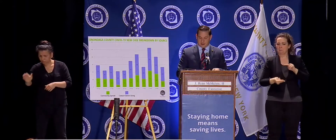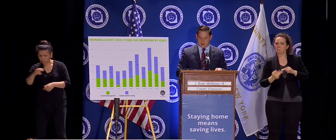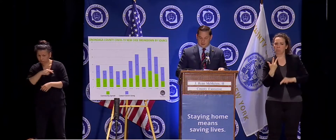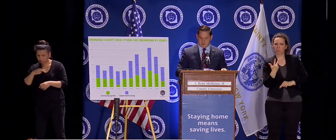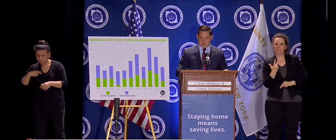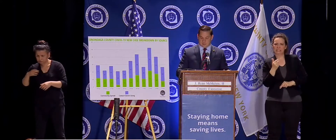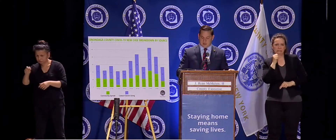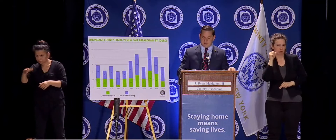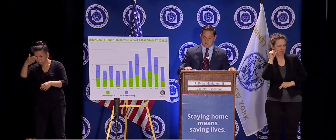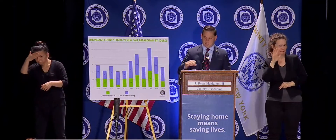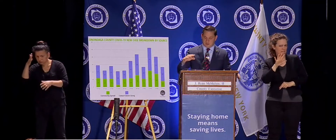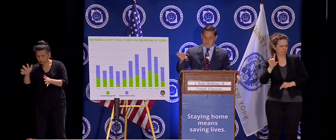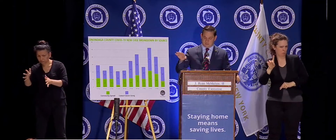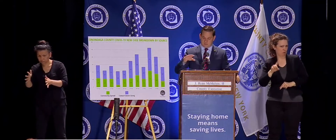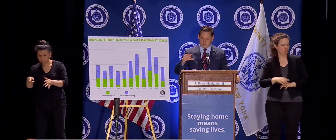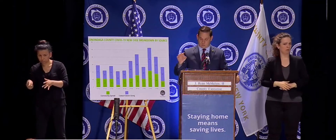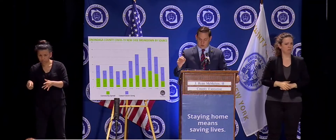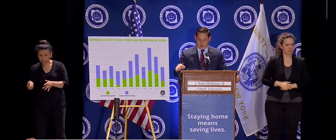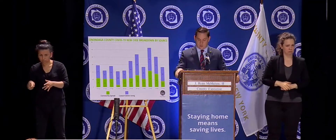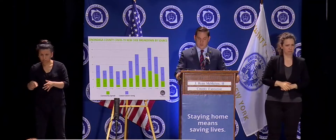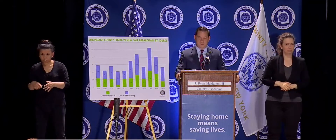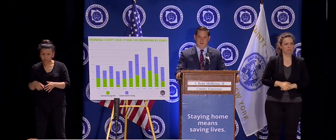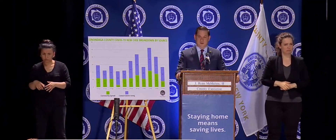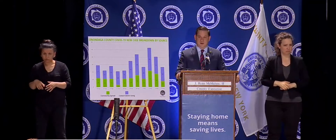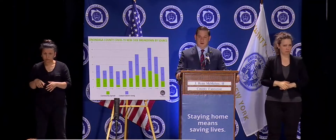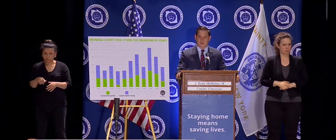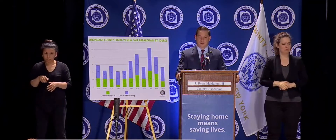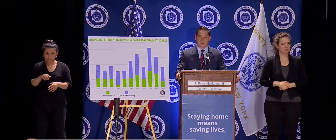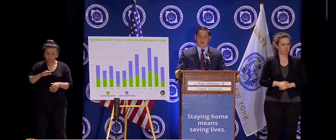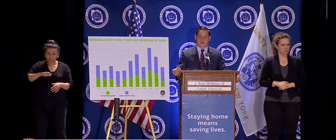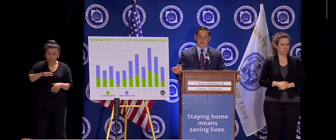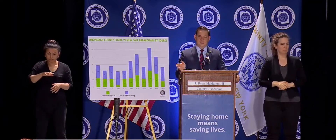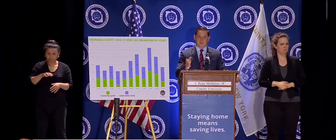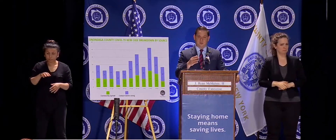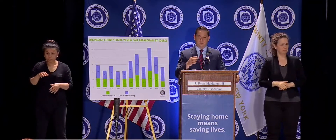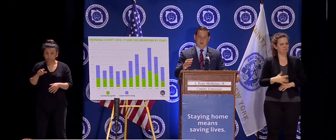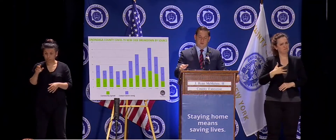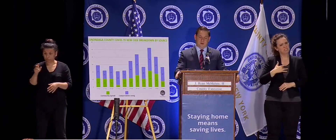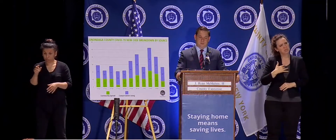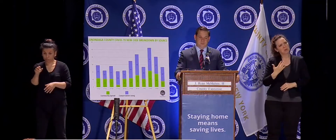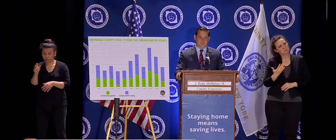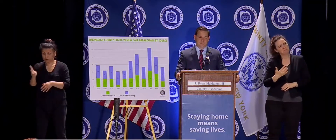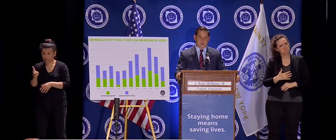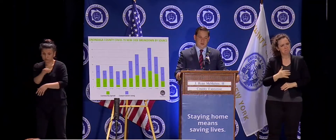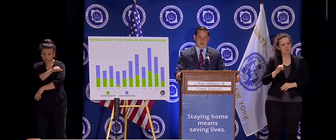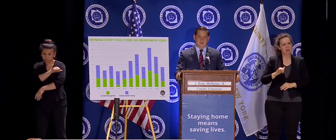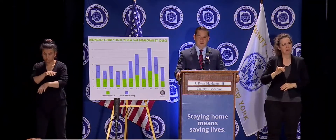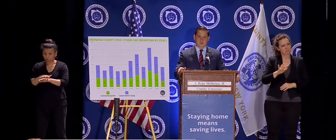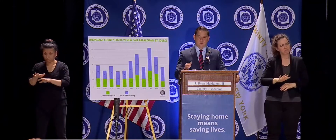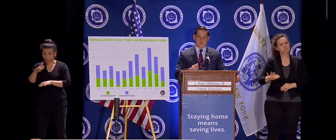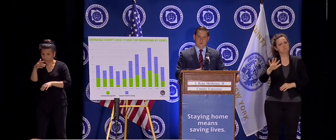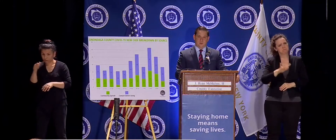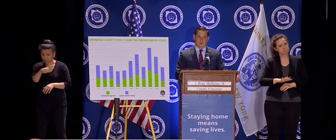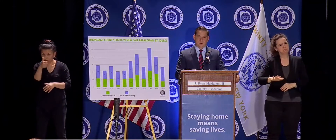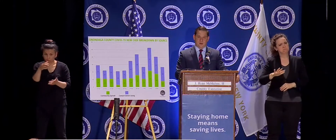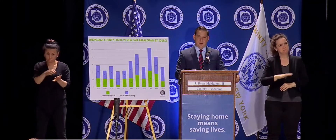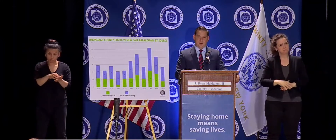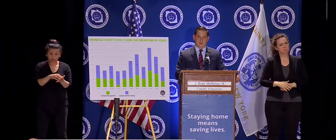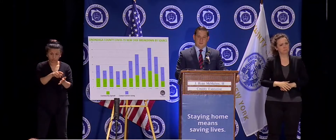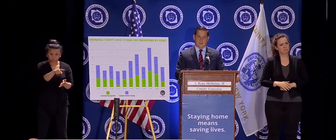depending on that's probably going to be right around where this thing's going to go, because you'll have some people recovering, and you'll have some people